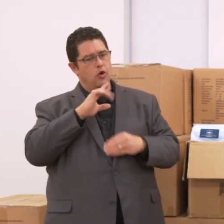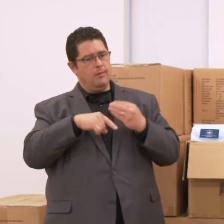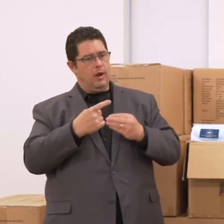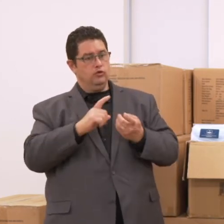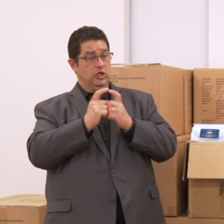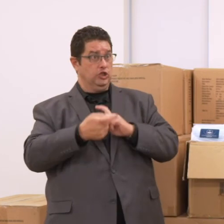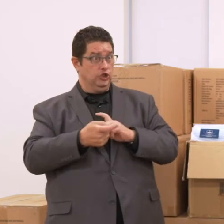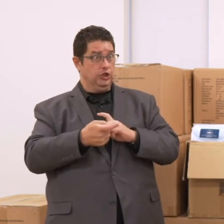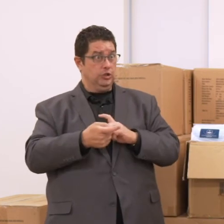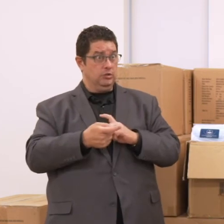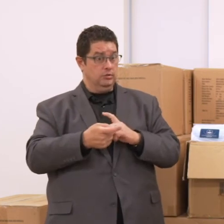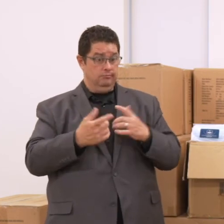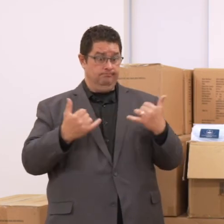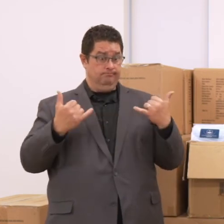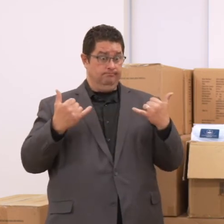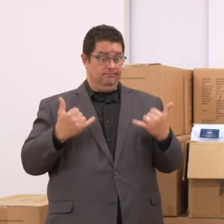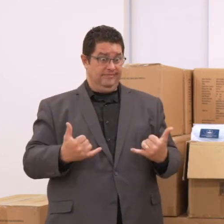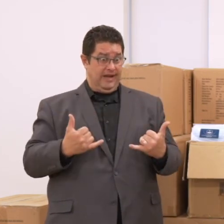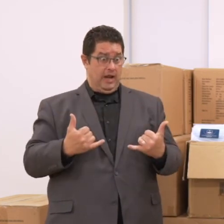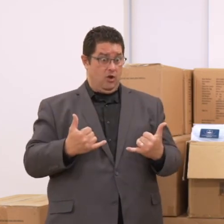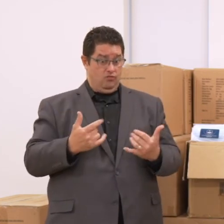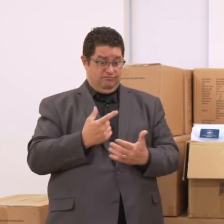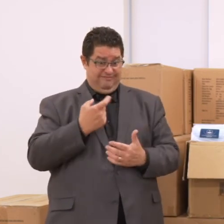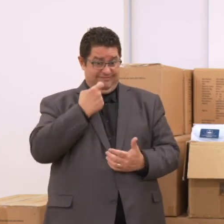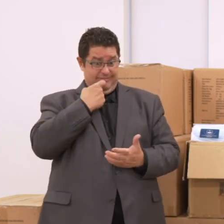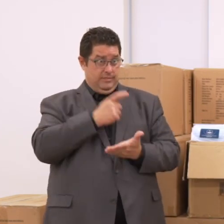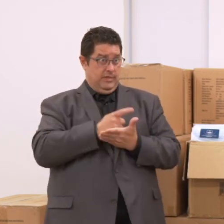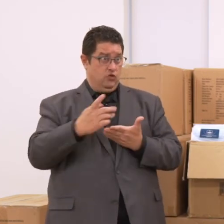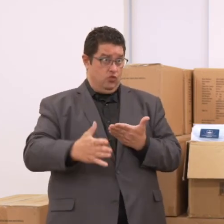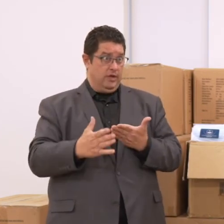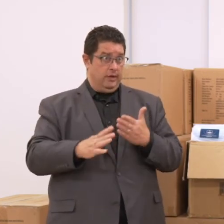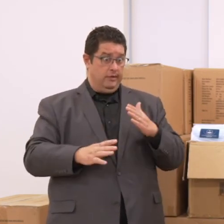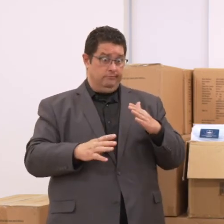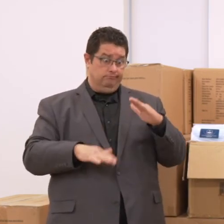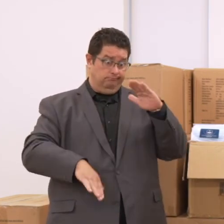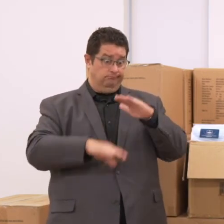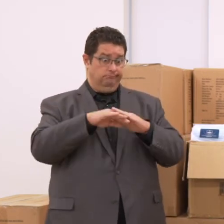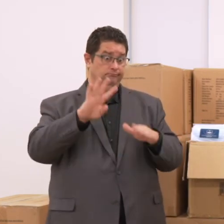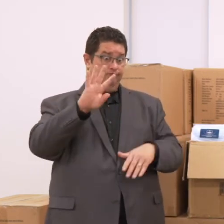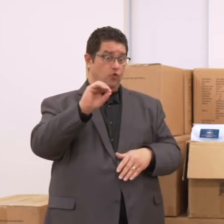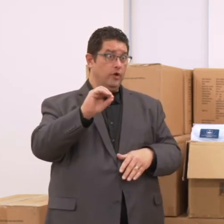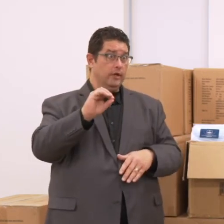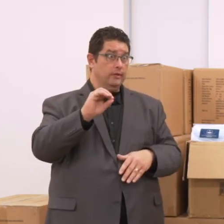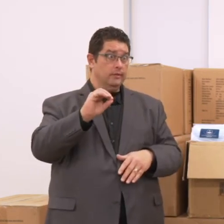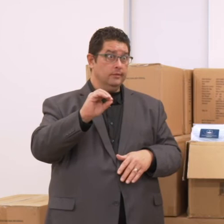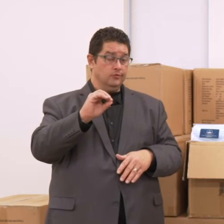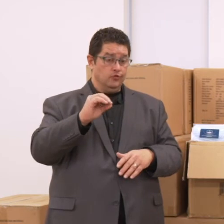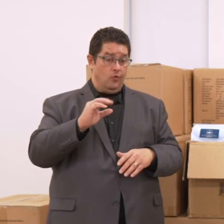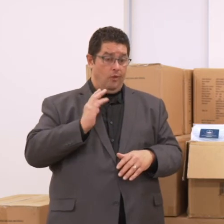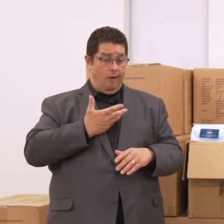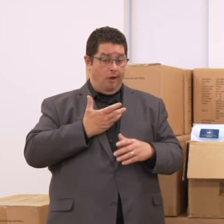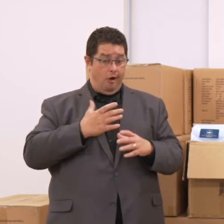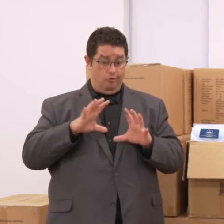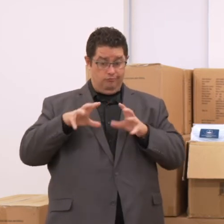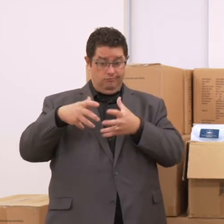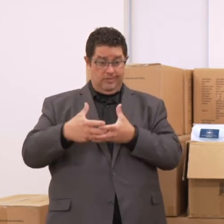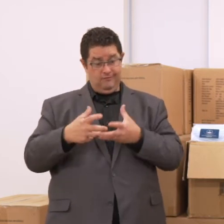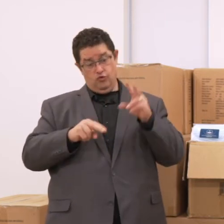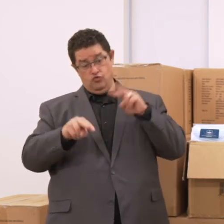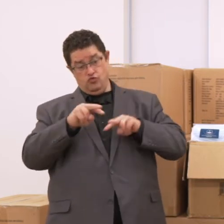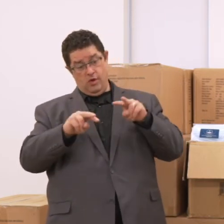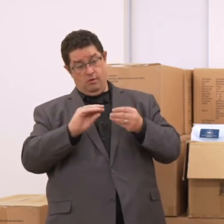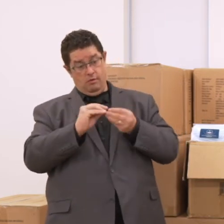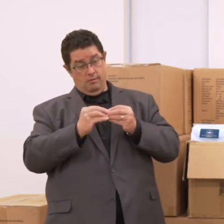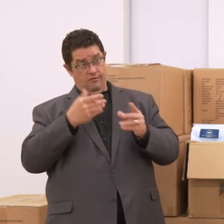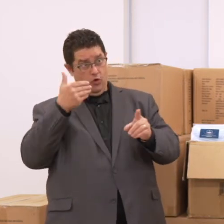different things. And we had hit that over the weekend. So the pandemic task force is watching those numbers pretty closely. We know that